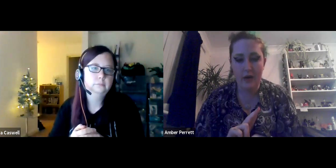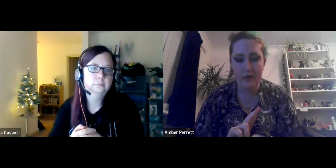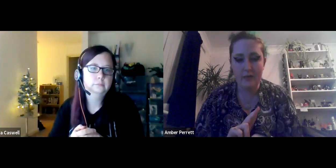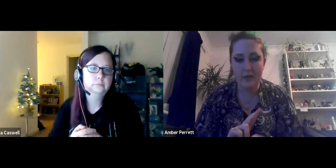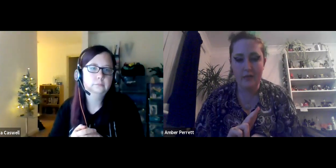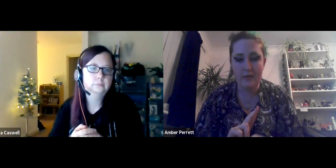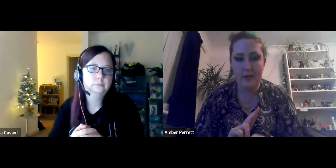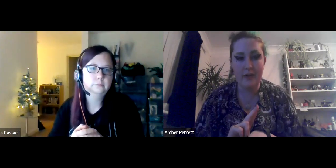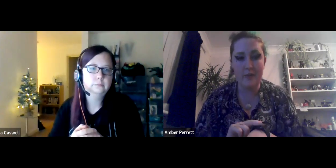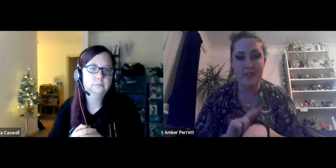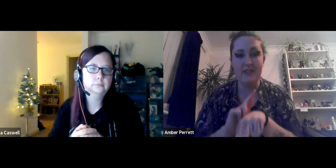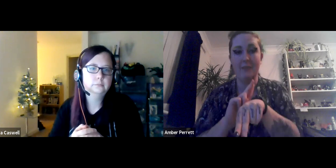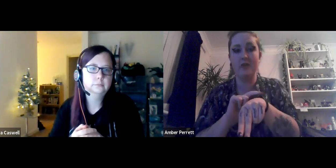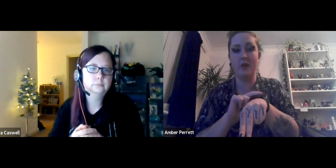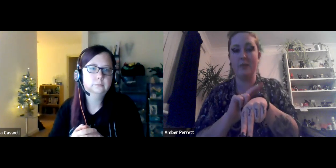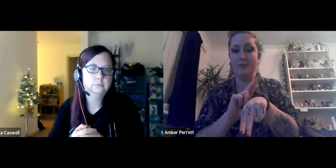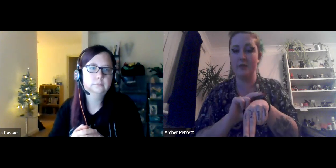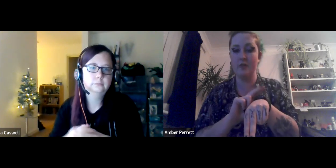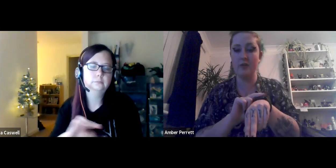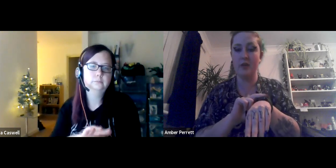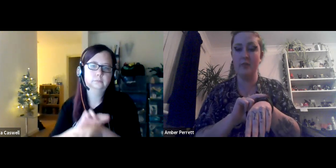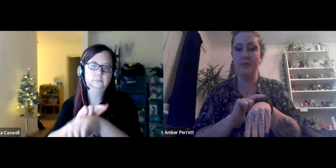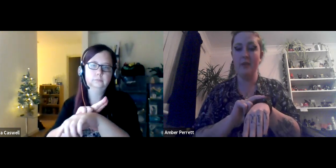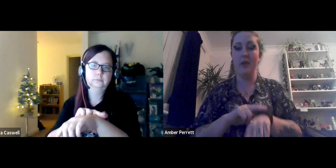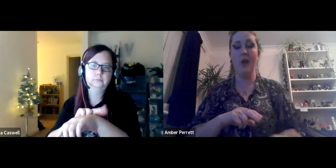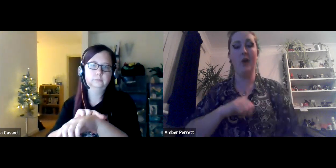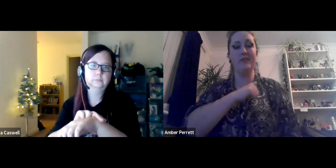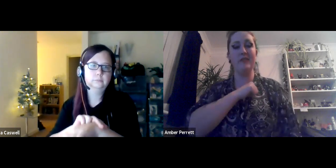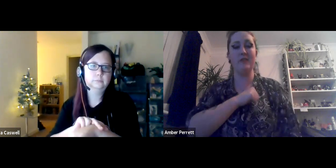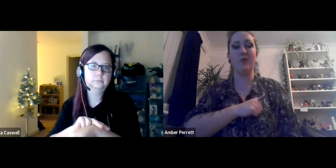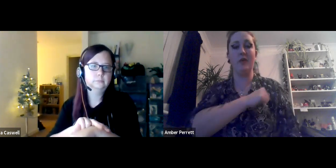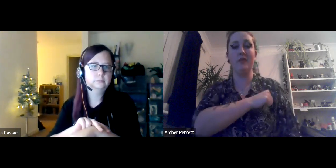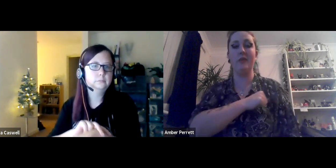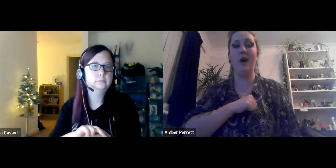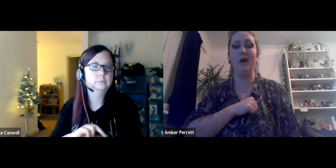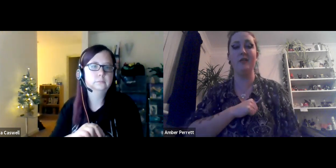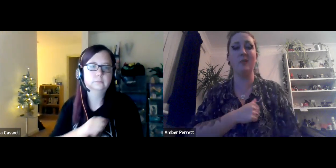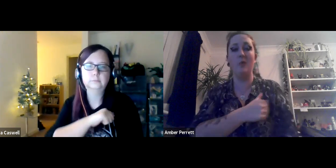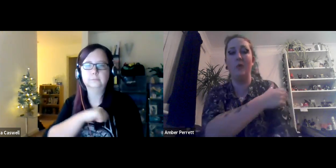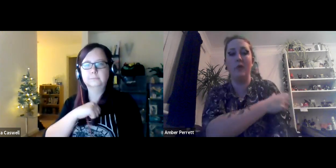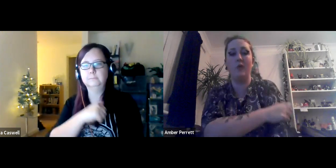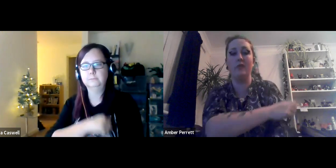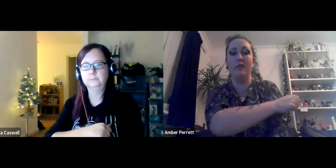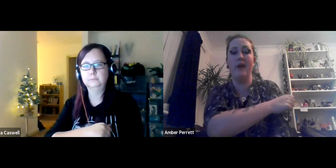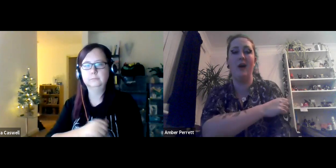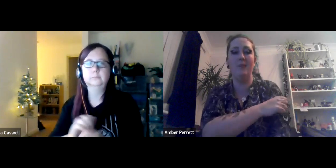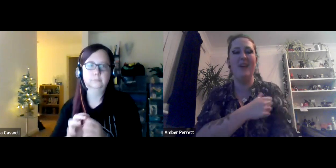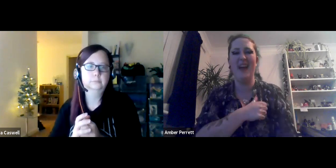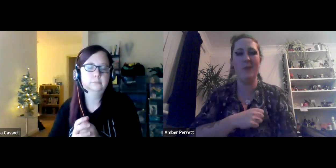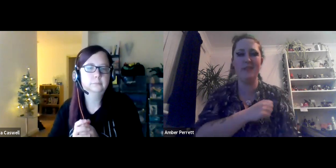So that's, and then you obviously tap the top. So doctor. Nurse is the cross on the heart or the cross on the arm. Anywhere